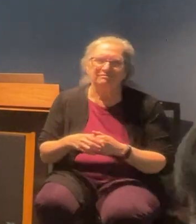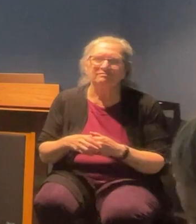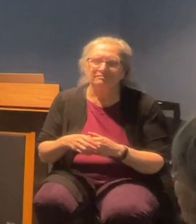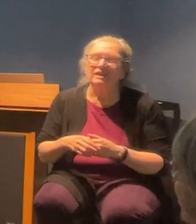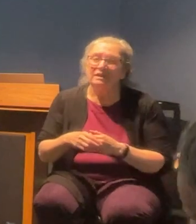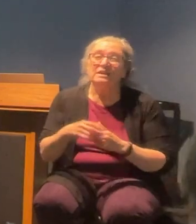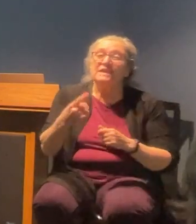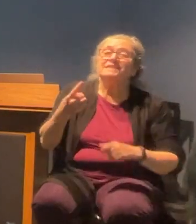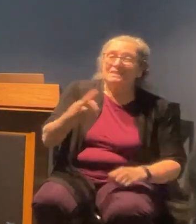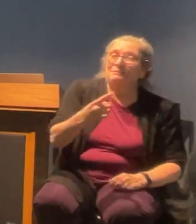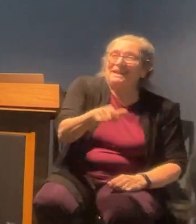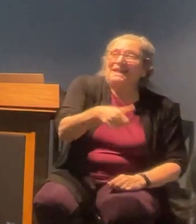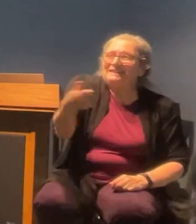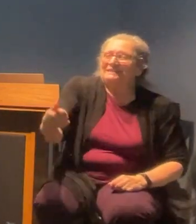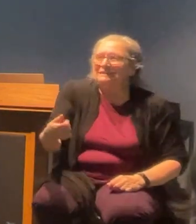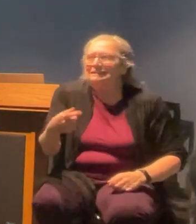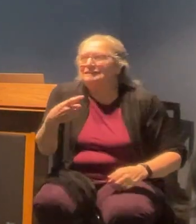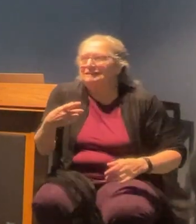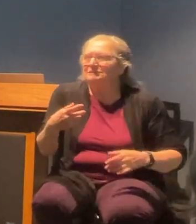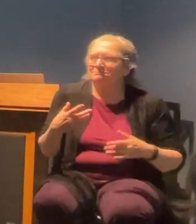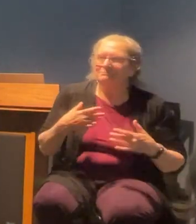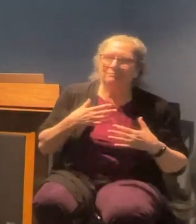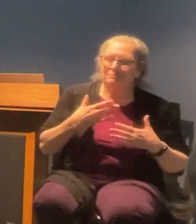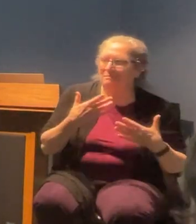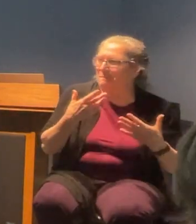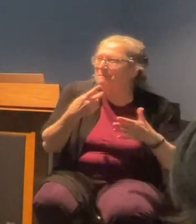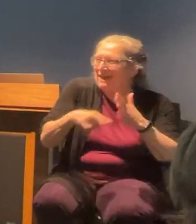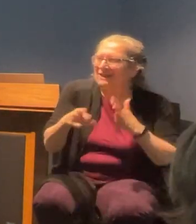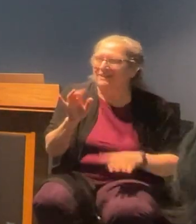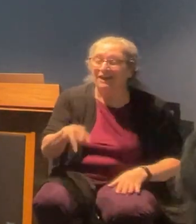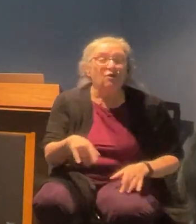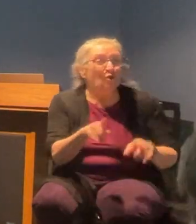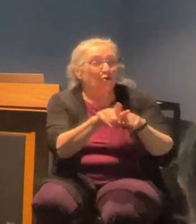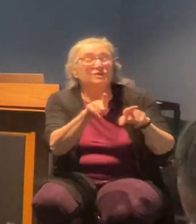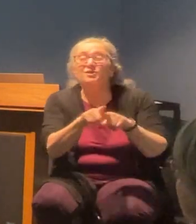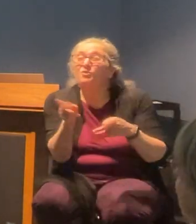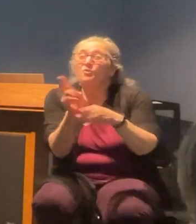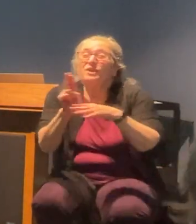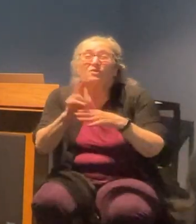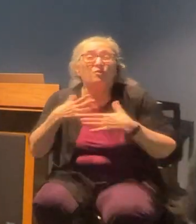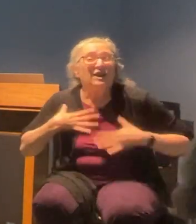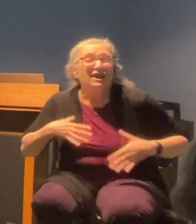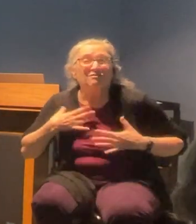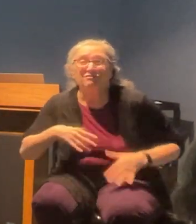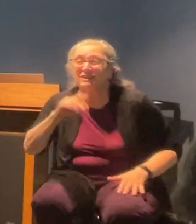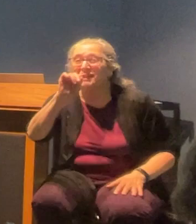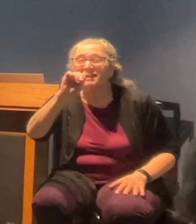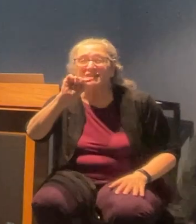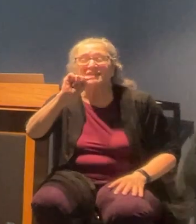for that. Yeah, and also us, like wearing the toxic materials